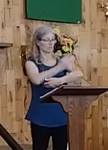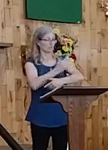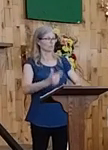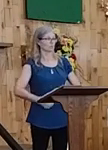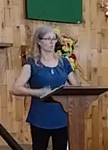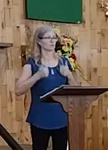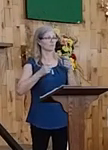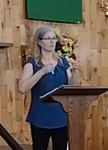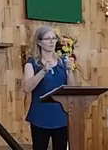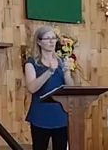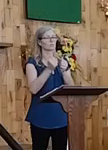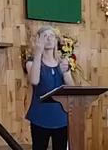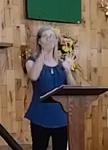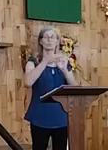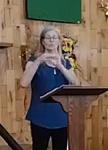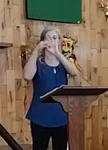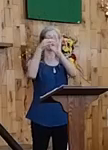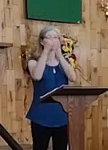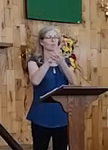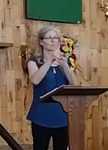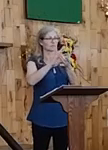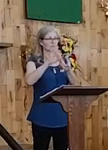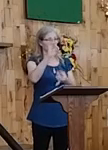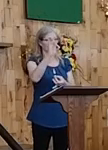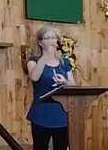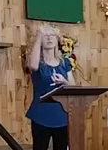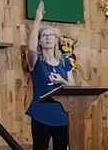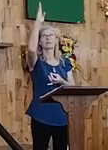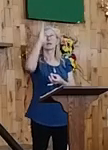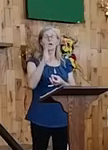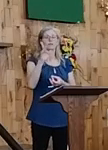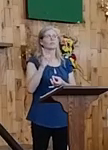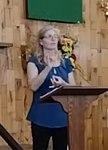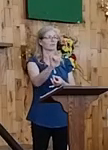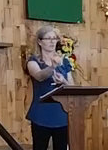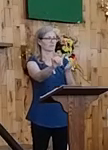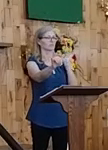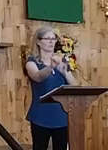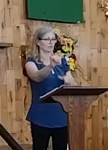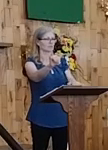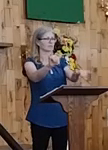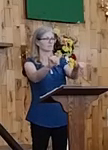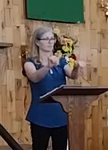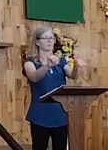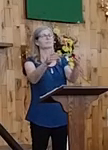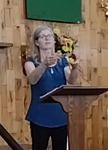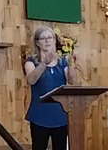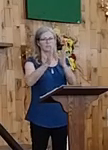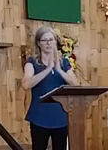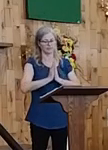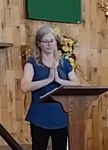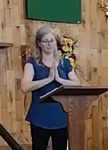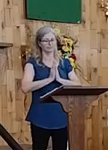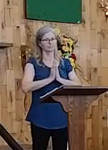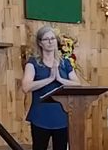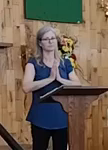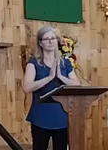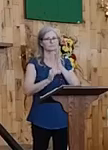lives and reigns with you in the unity of the Holy Spirit, God, forever and ever. Amen.